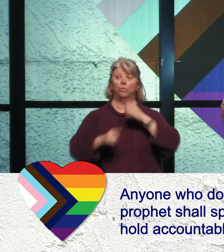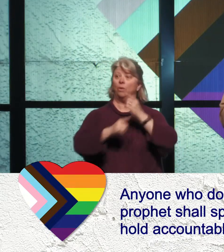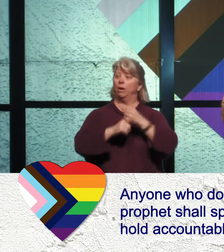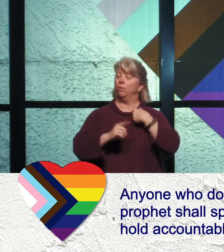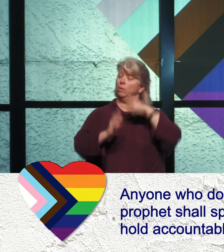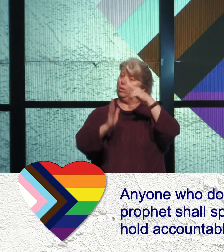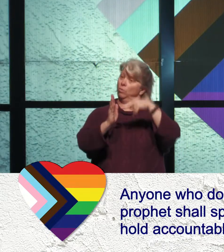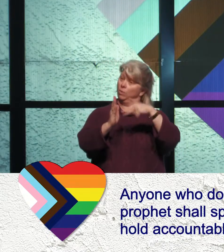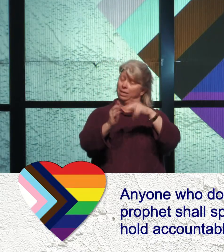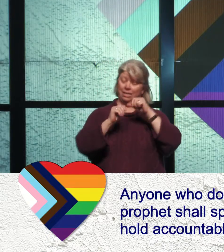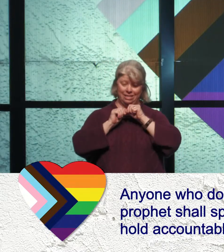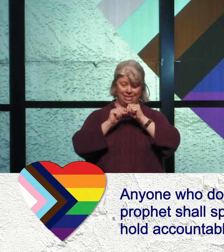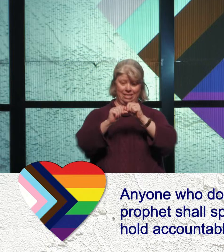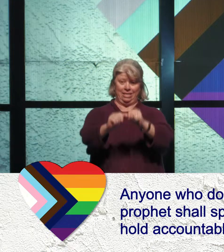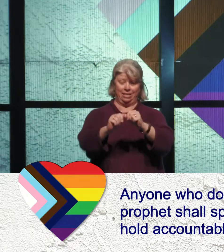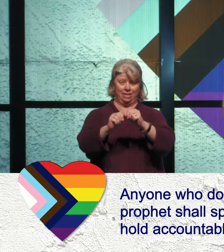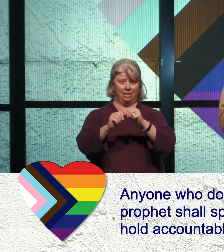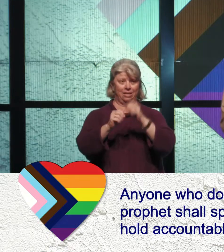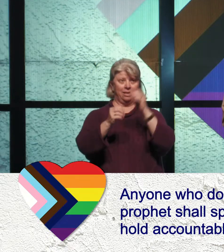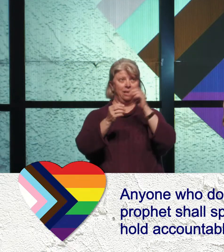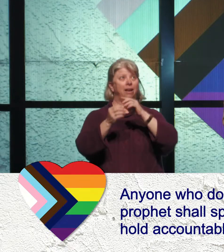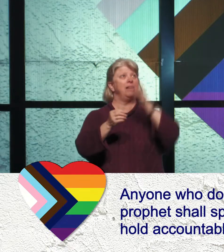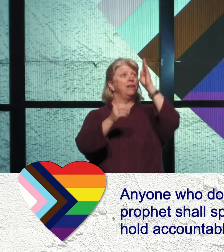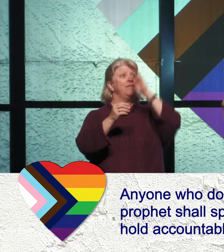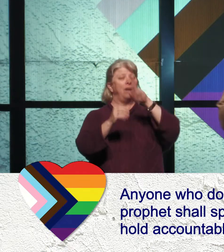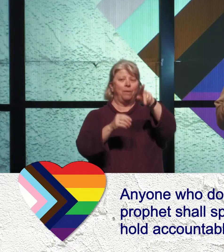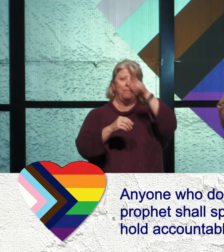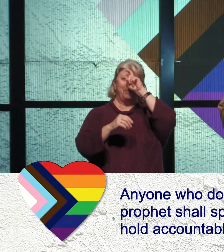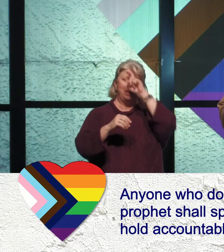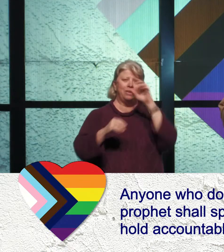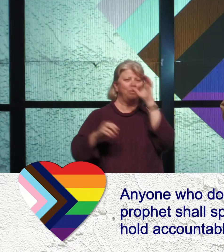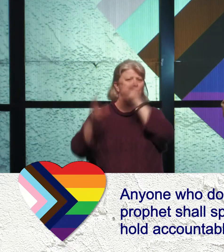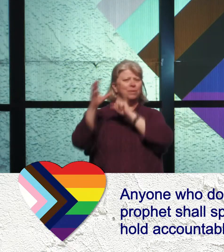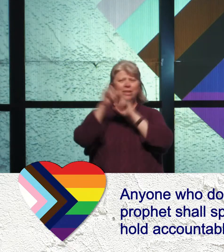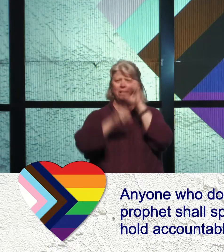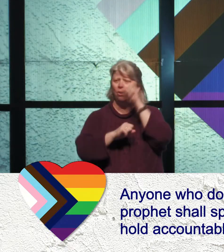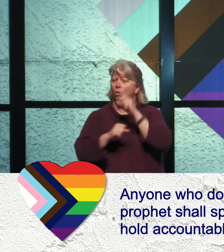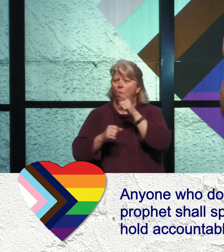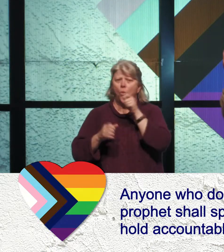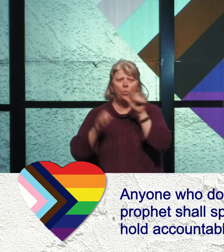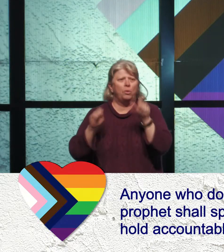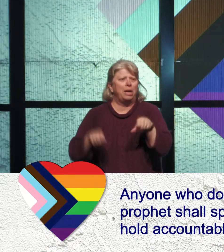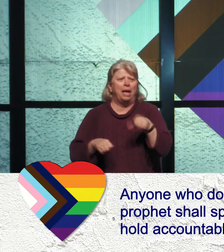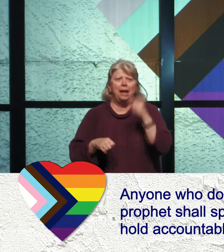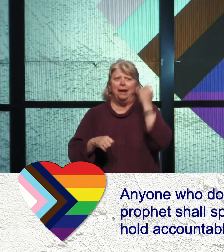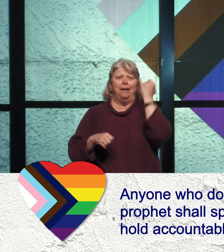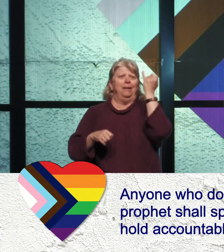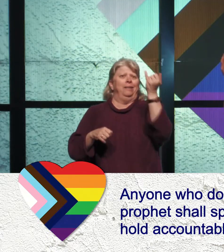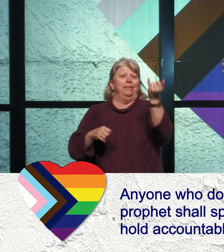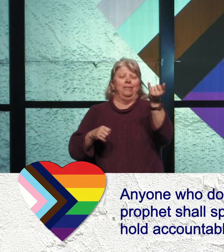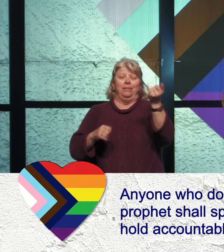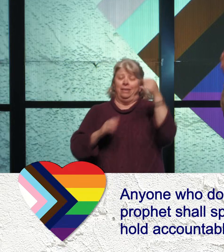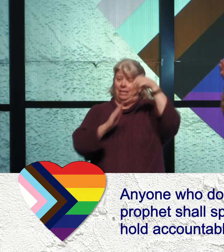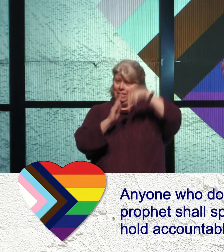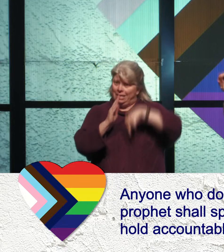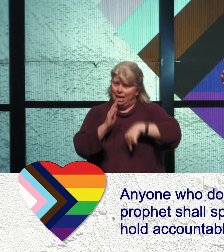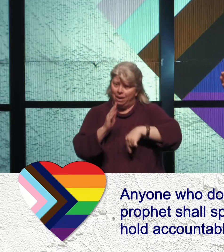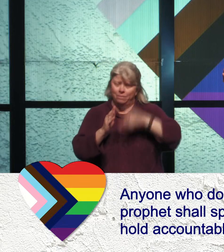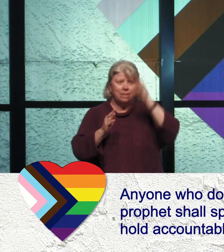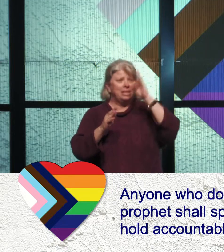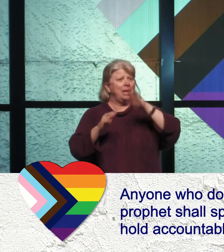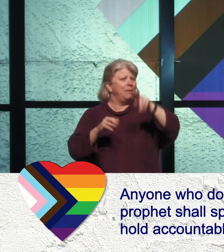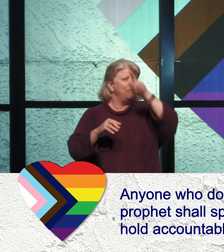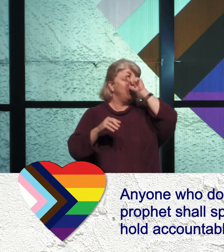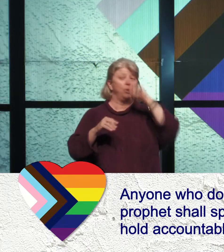if we read it for the consistency of the divine mystery, we're missing out, because who can fathom the depths of the divine